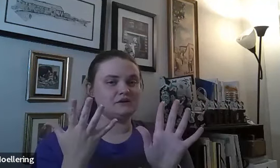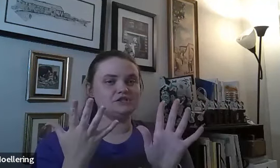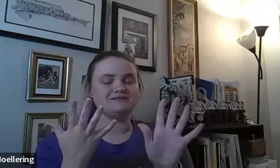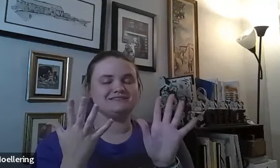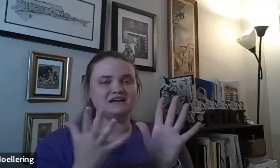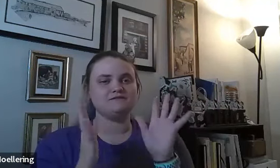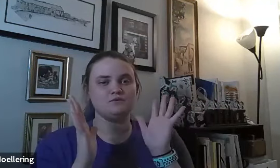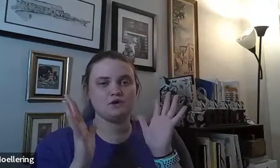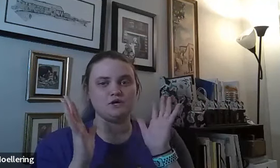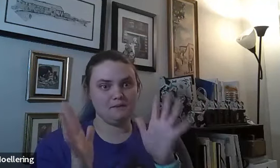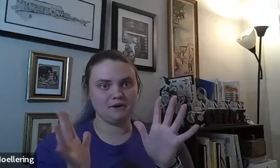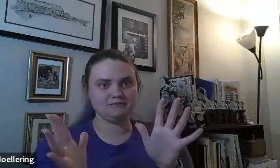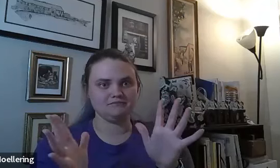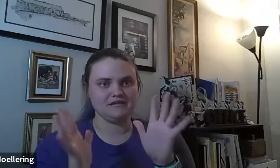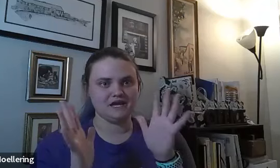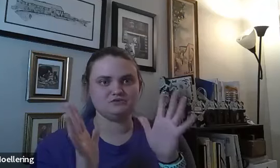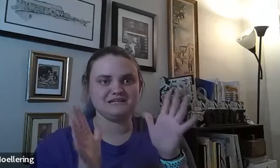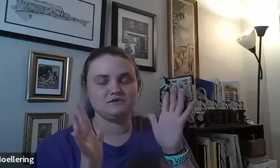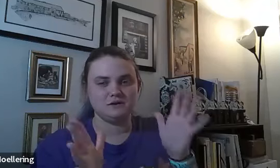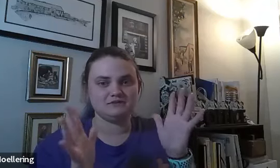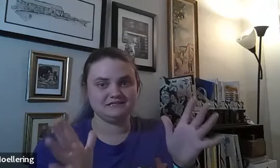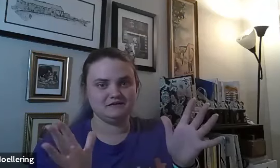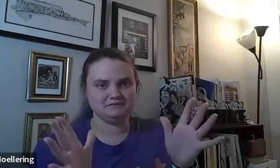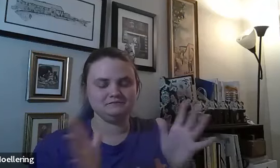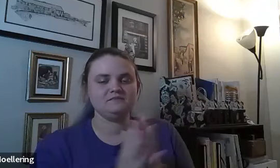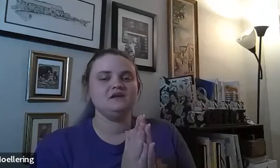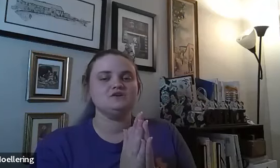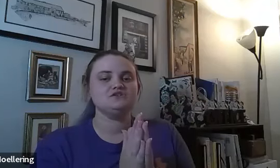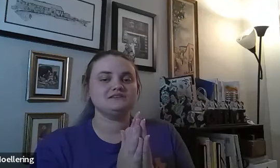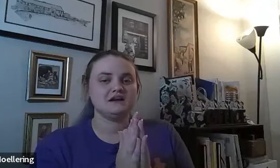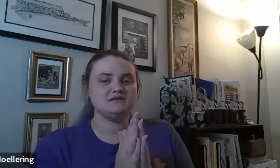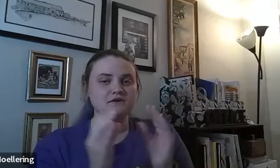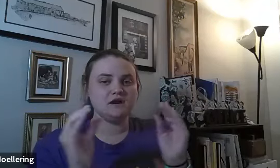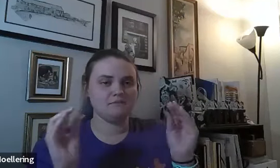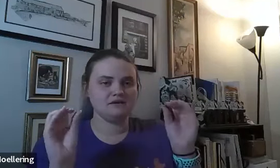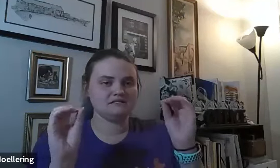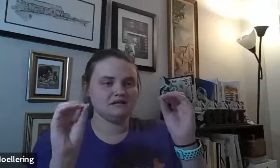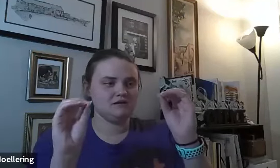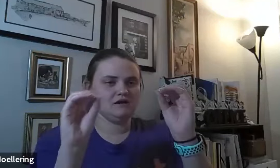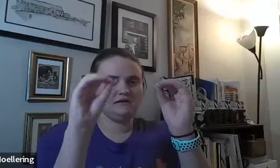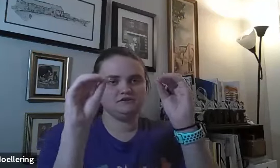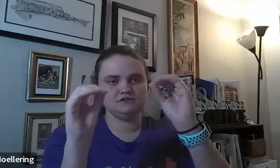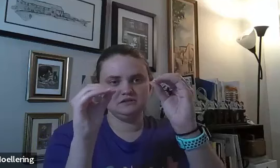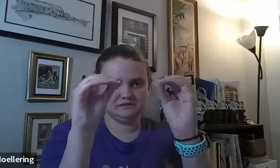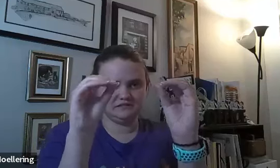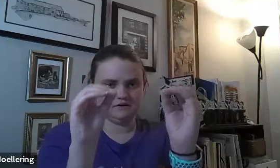want to show you is the sign for the word number, the actual sign for numbers itself. So the sign for number is like you have like your two little